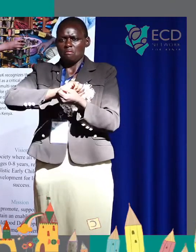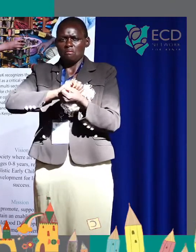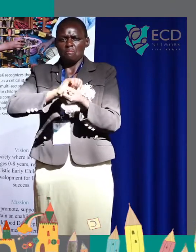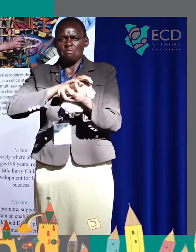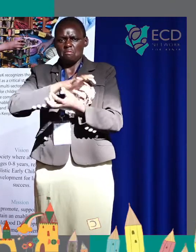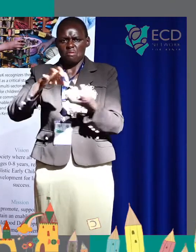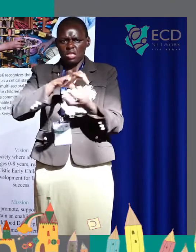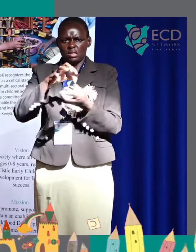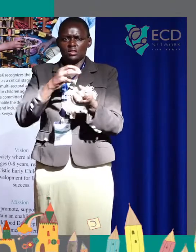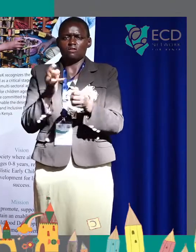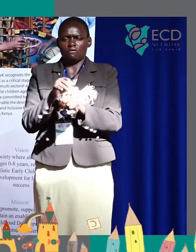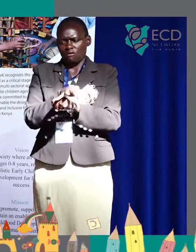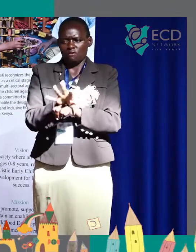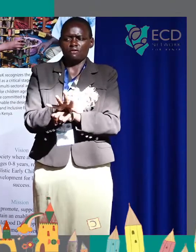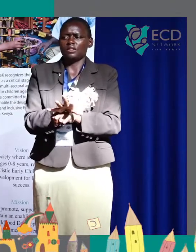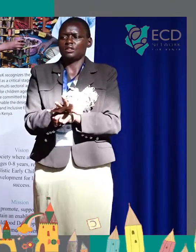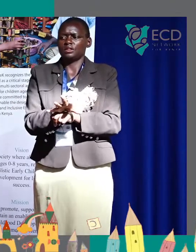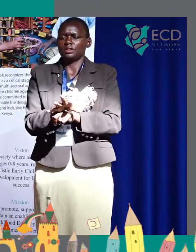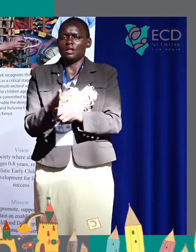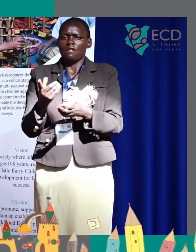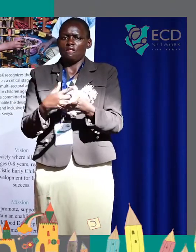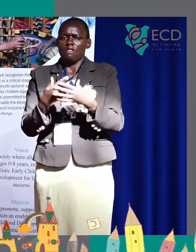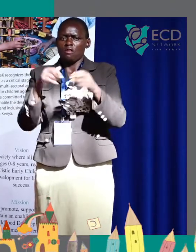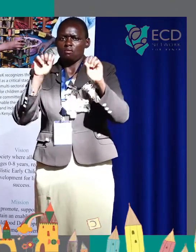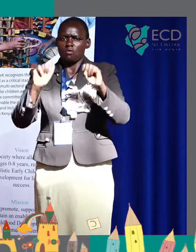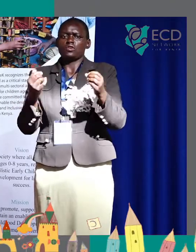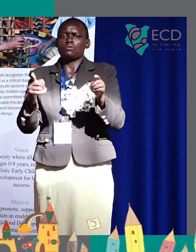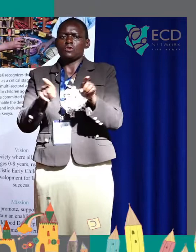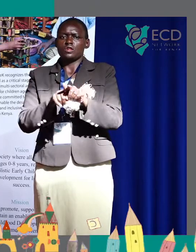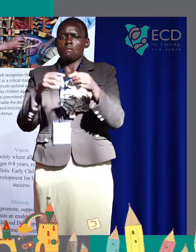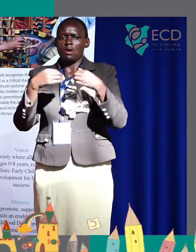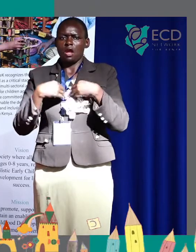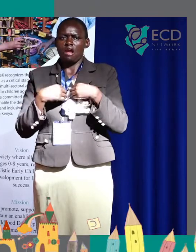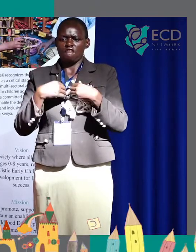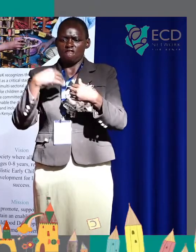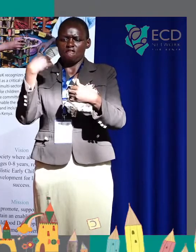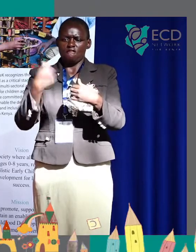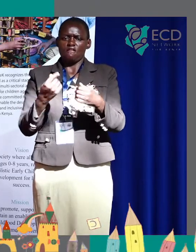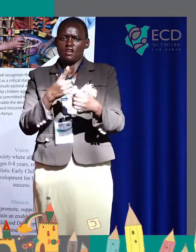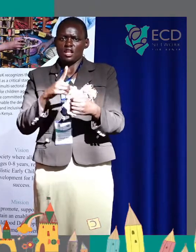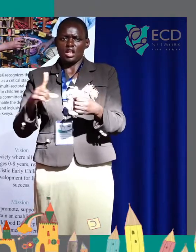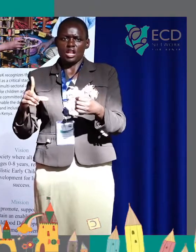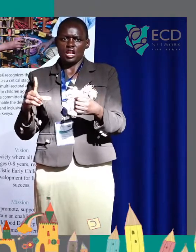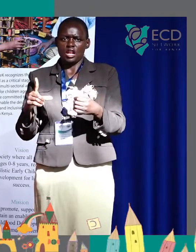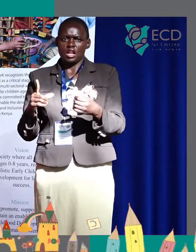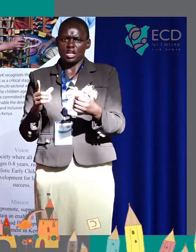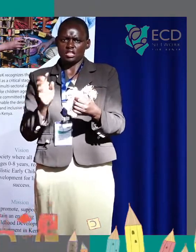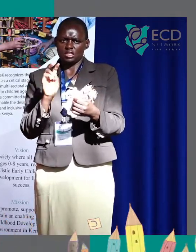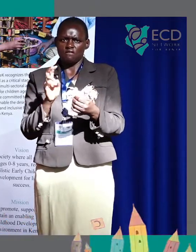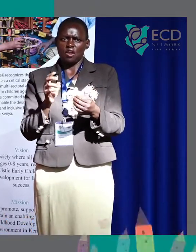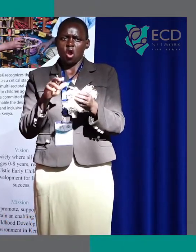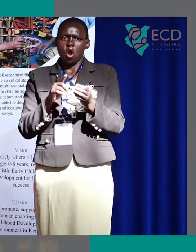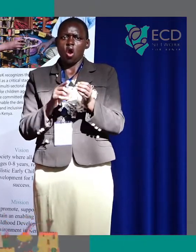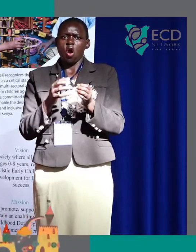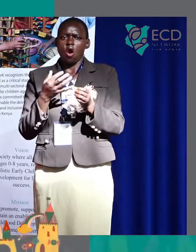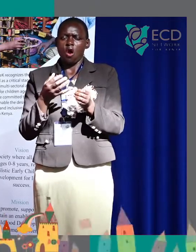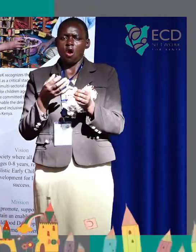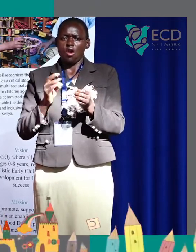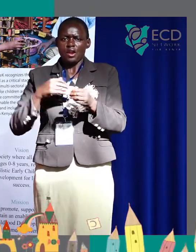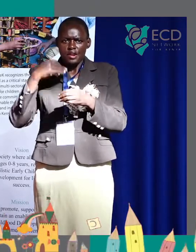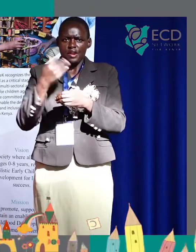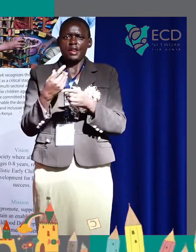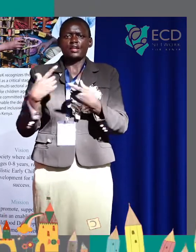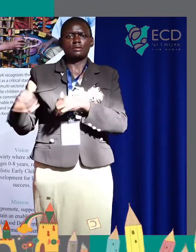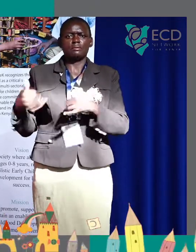Path. And then we have an endline survey on Let's Play, Spaces